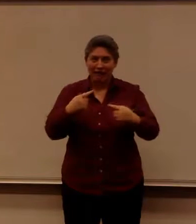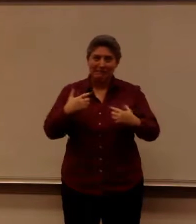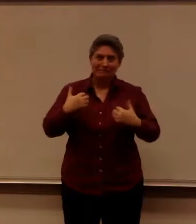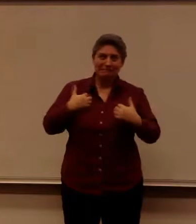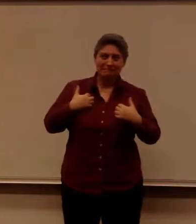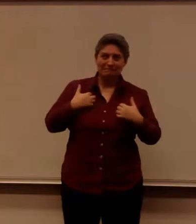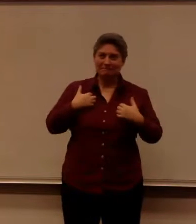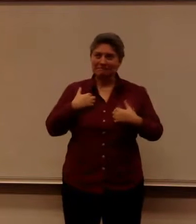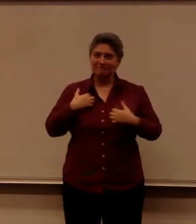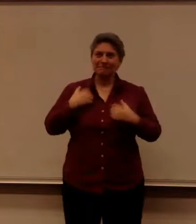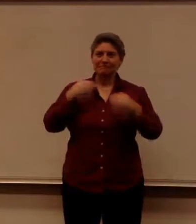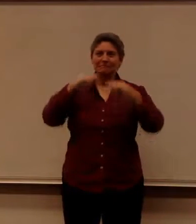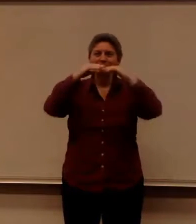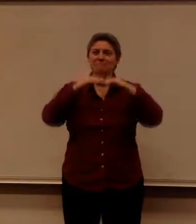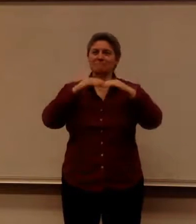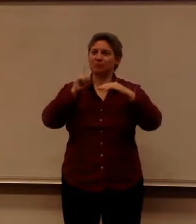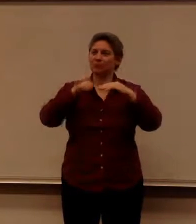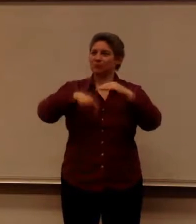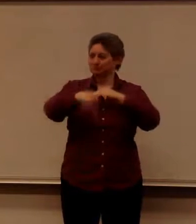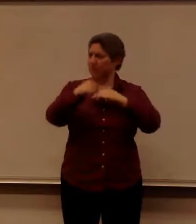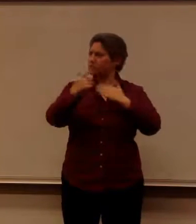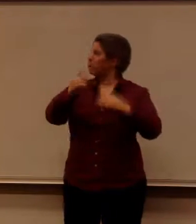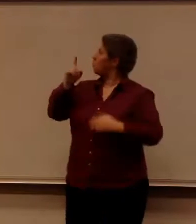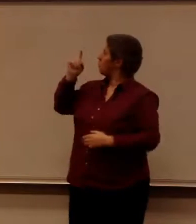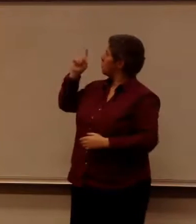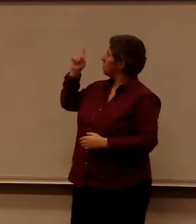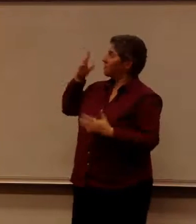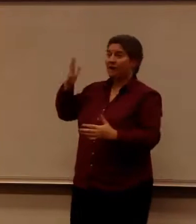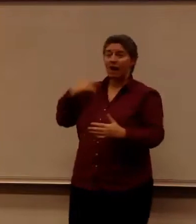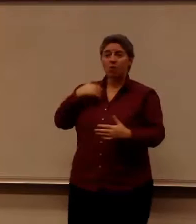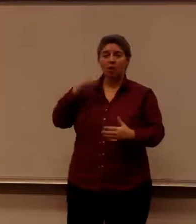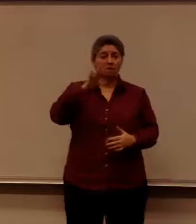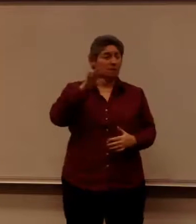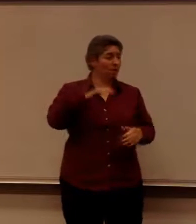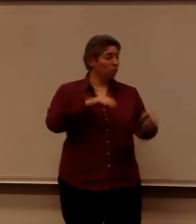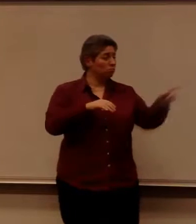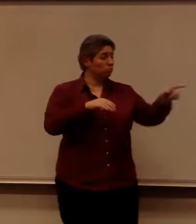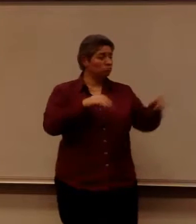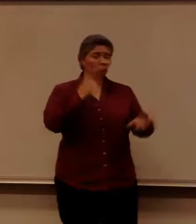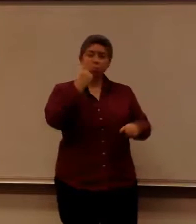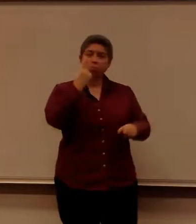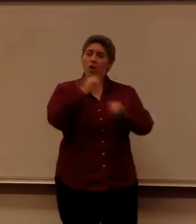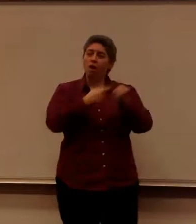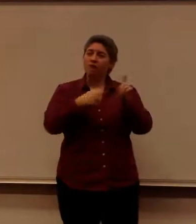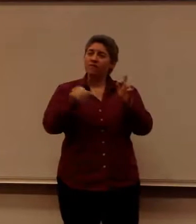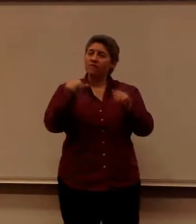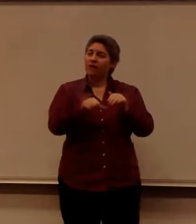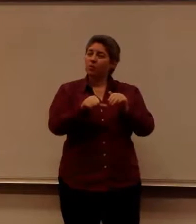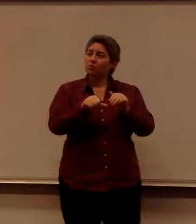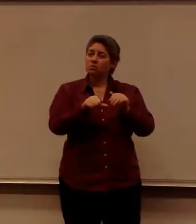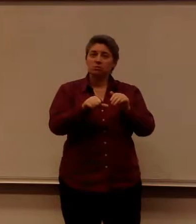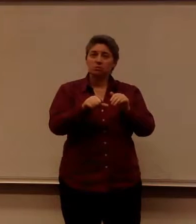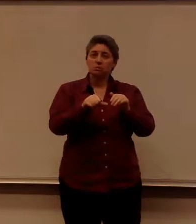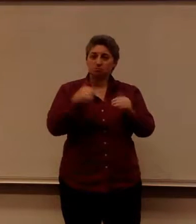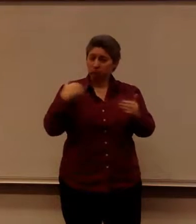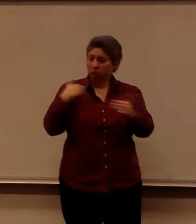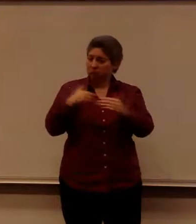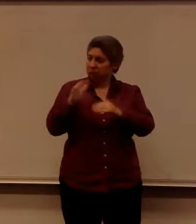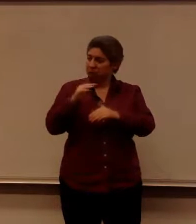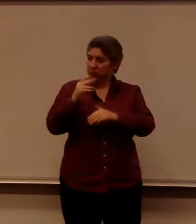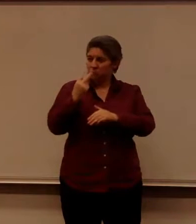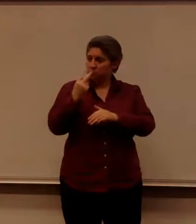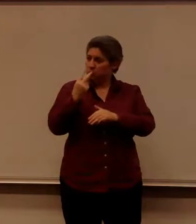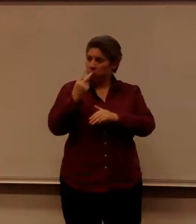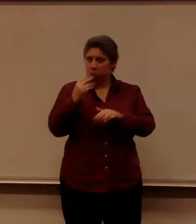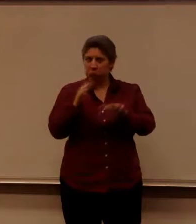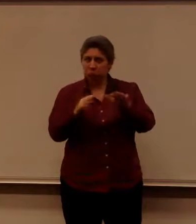It's an exciting thing. It will be challenging. We'll see how we swim through that, but that's really exciting time. In that